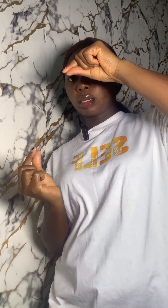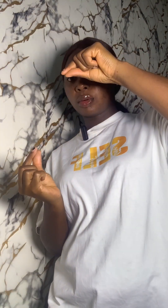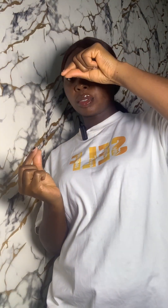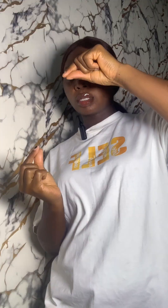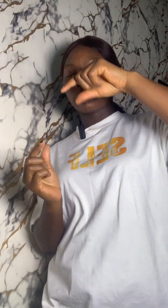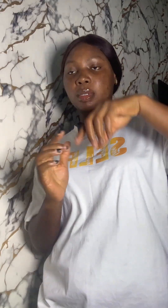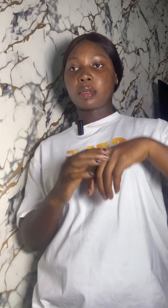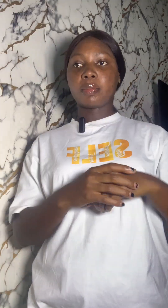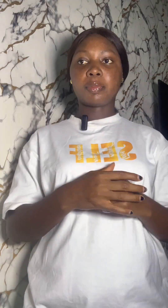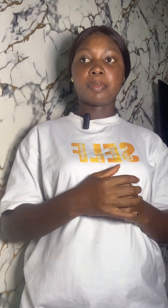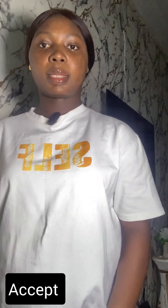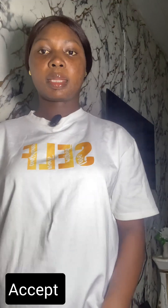receipt.